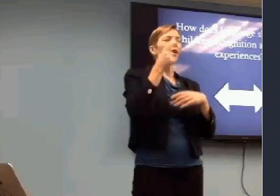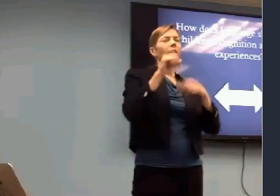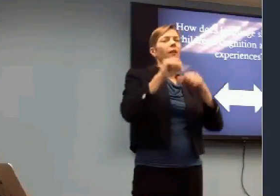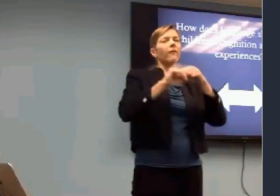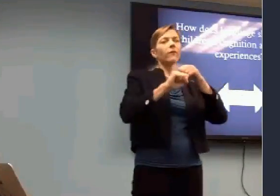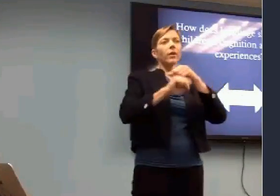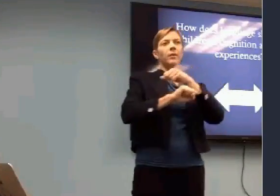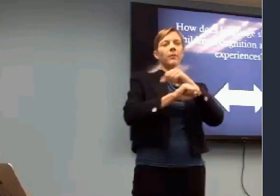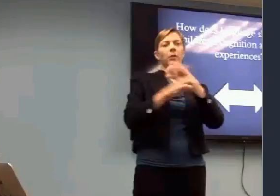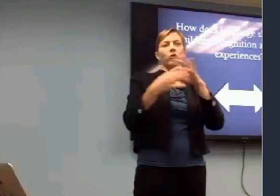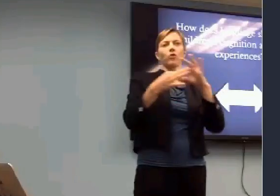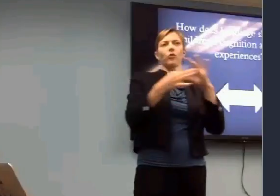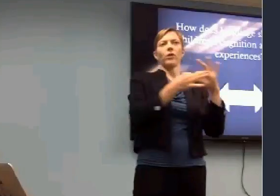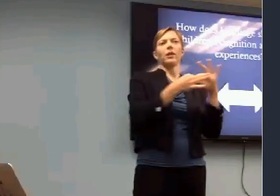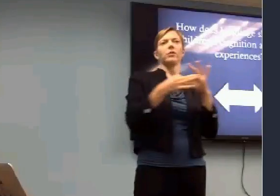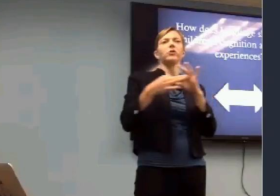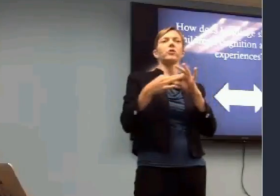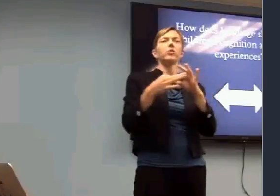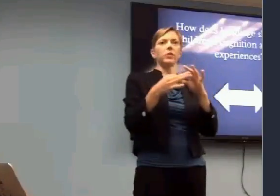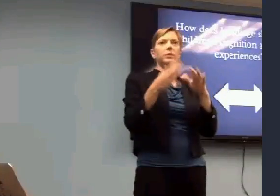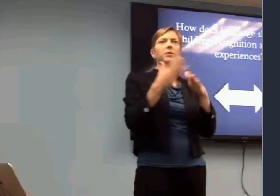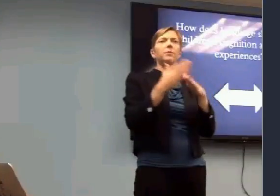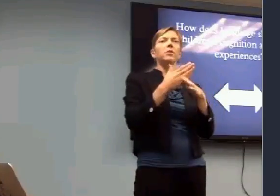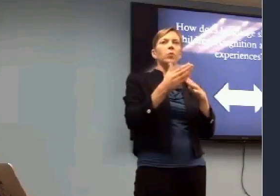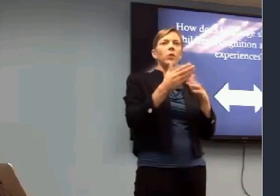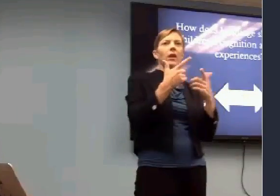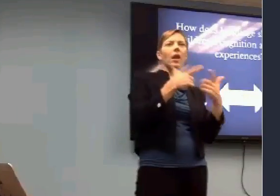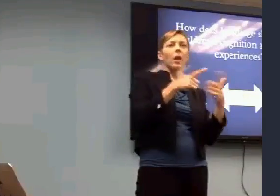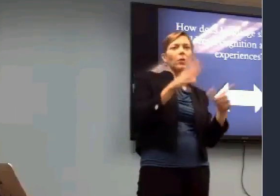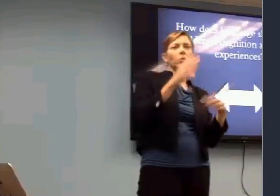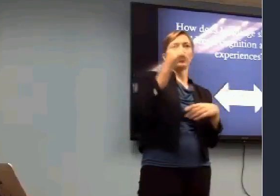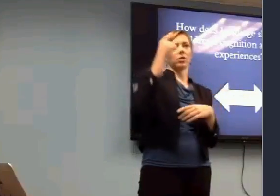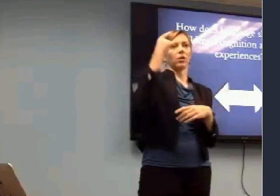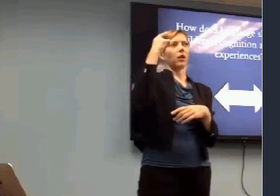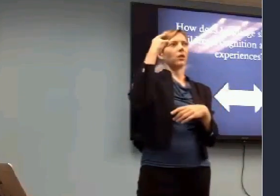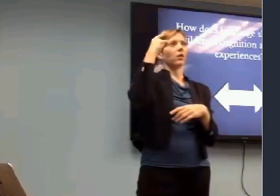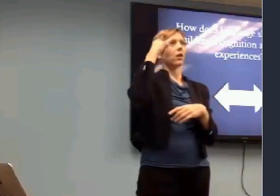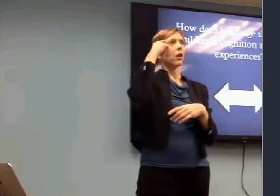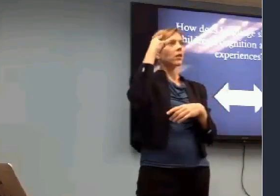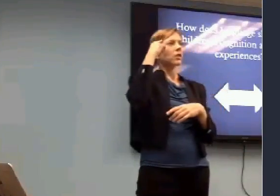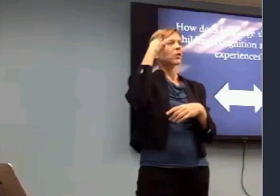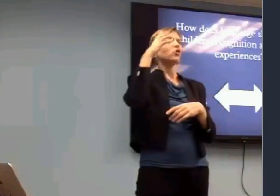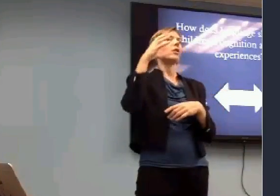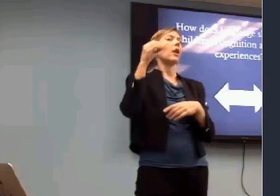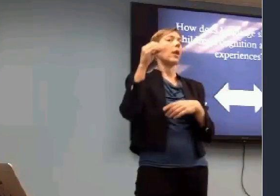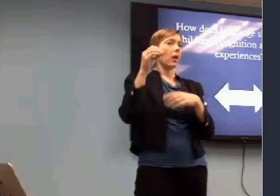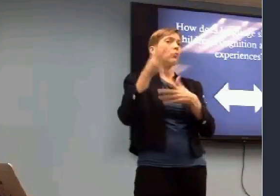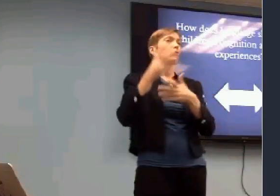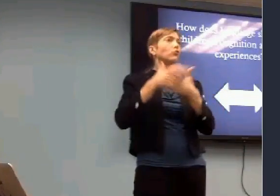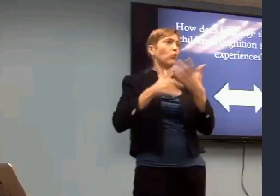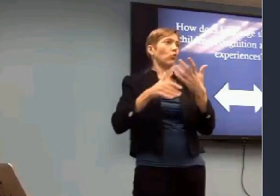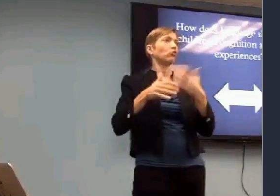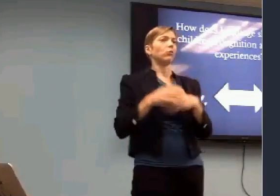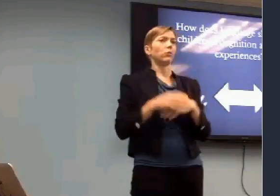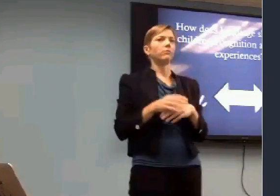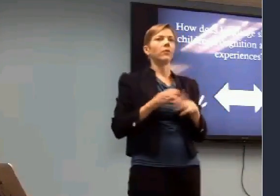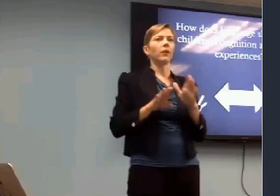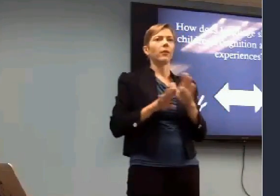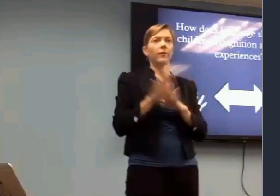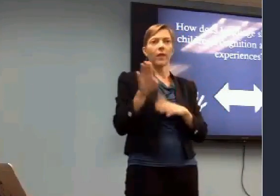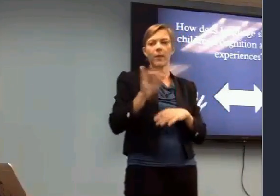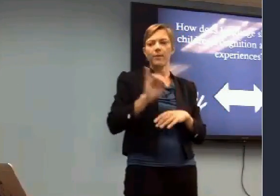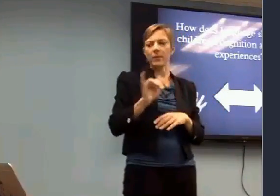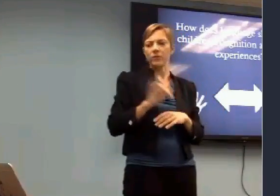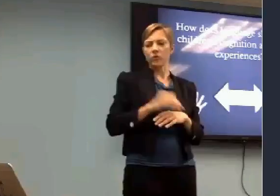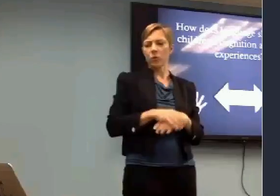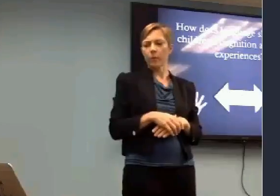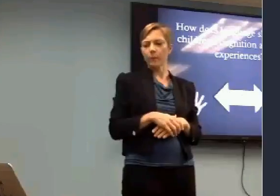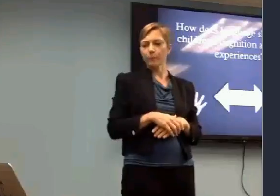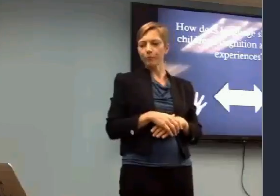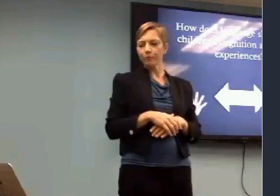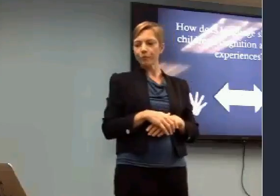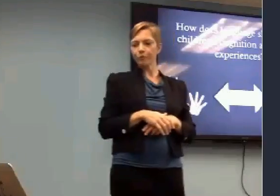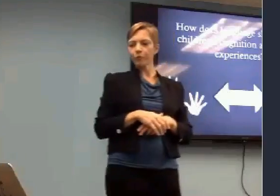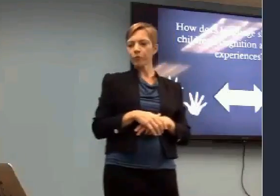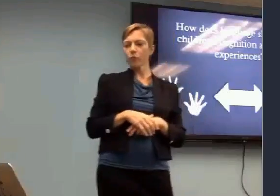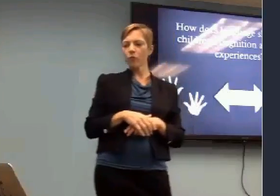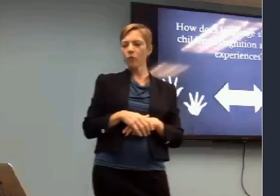language experiences, to help us to understand this fundamental relationship between language, cognition, and social development as